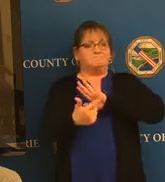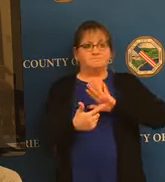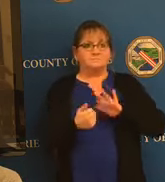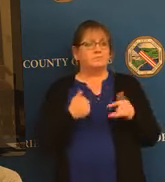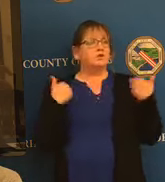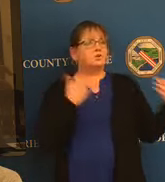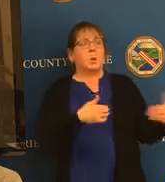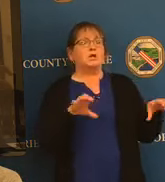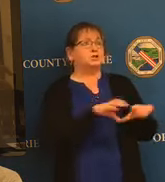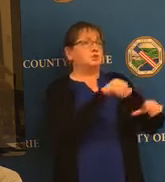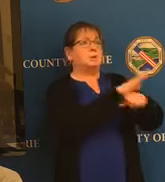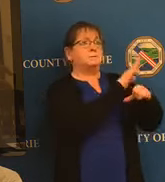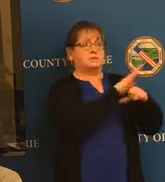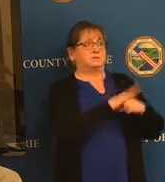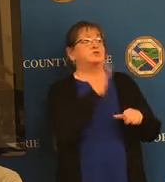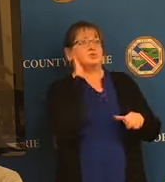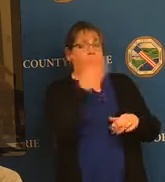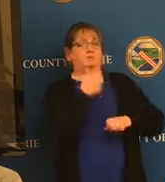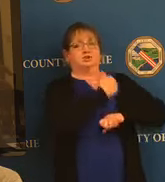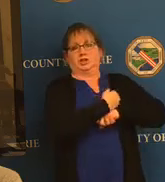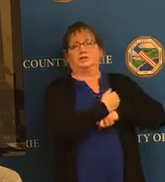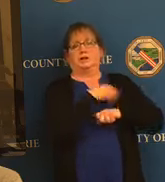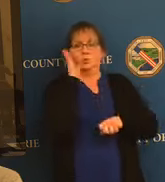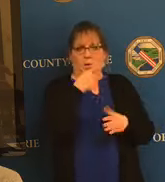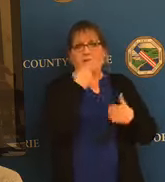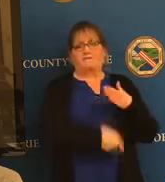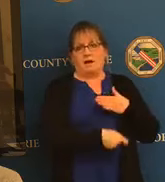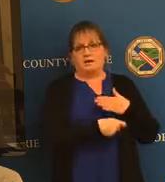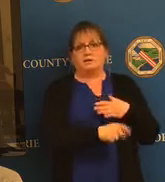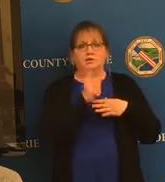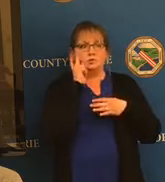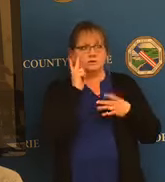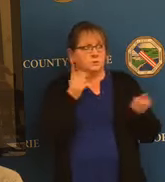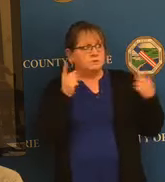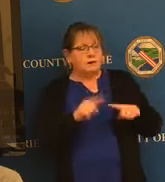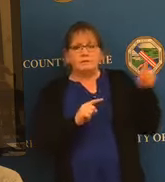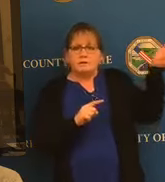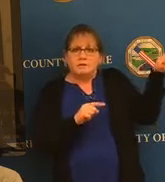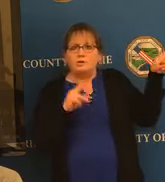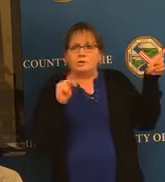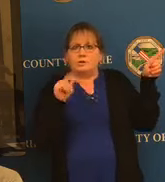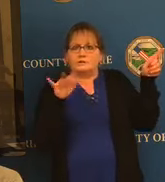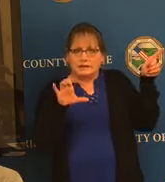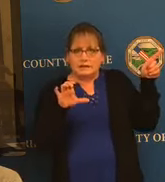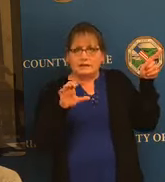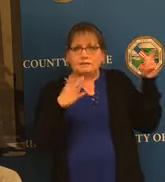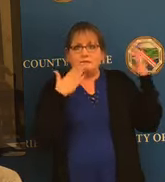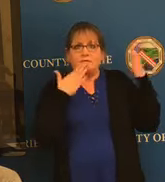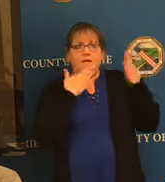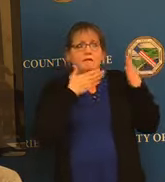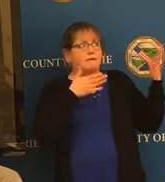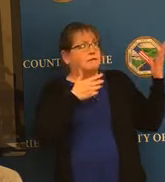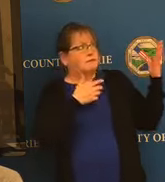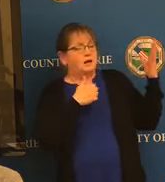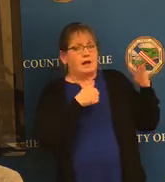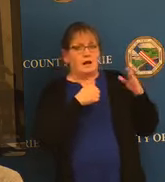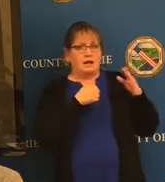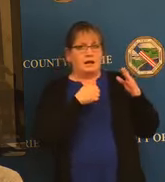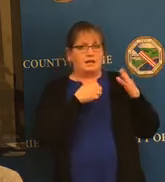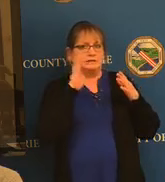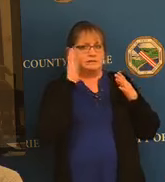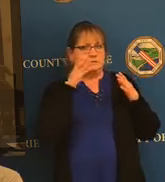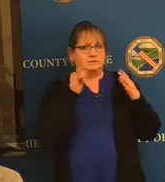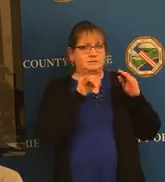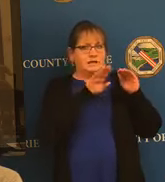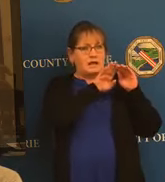recent orders of the governor. We see what's happening in New York City. Thankfully, it appears that there's a leveling off of cases